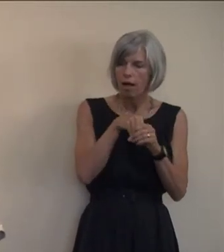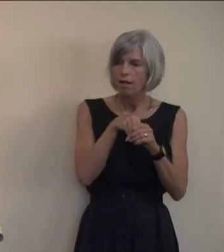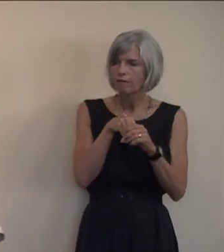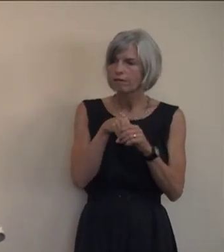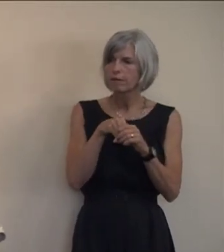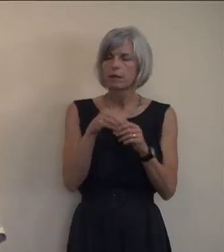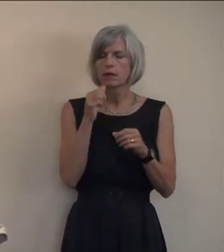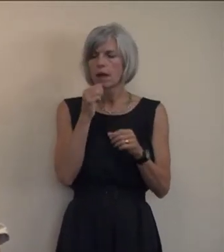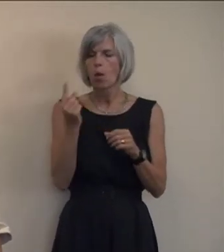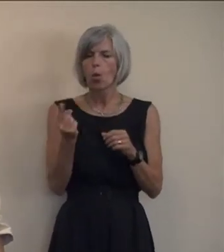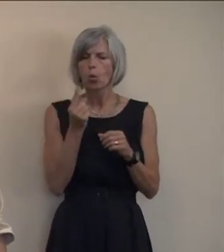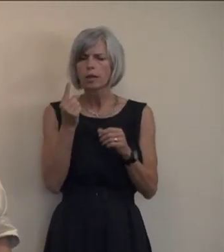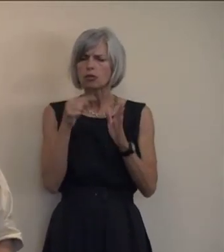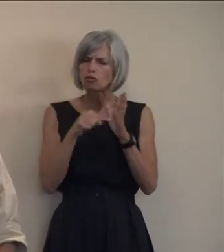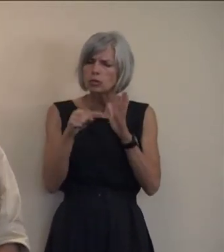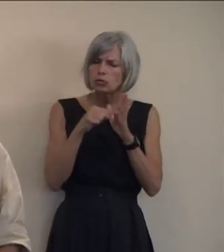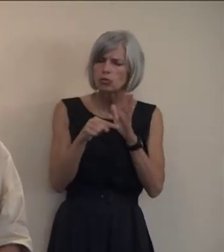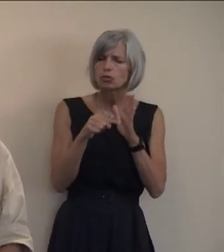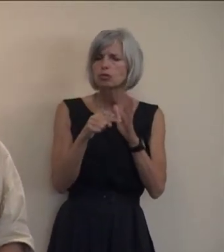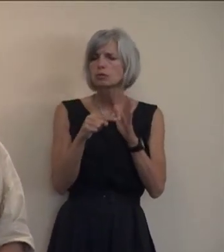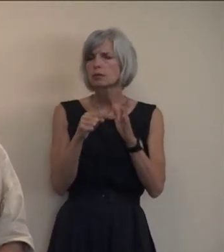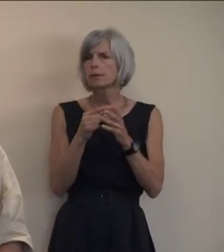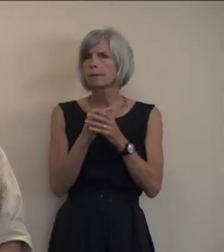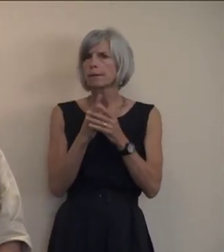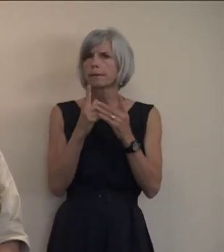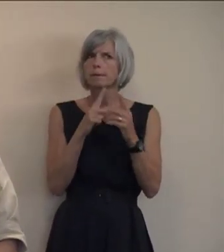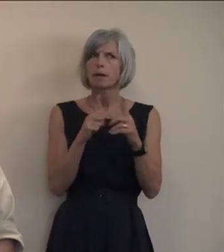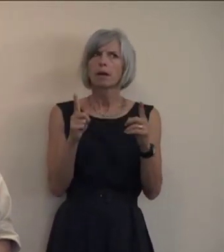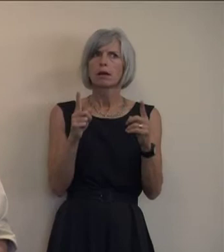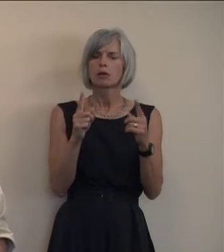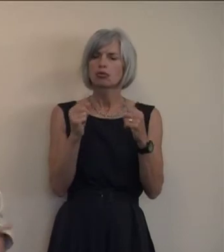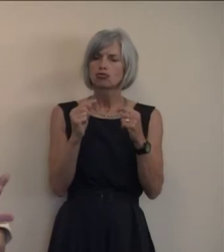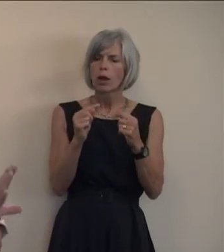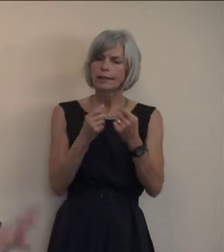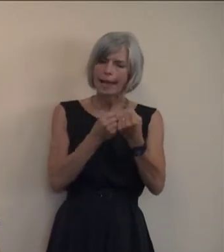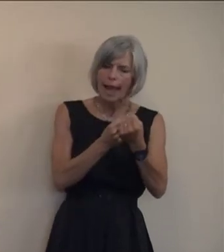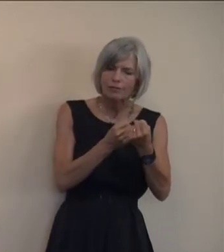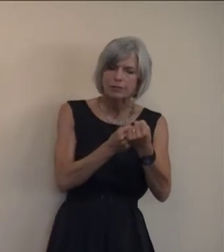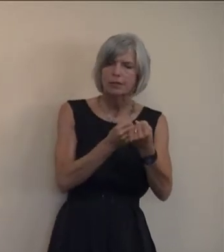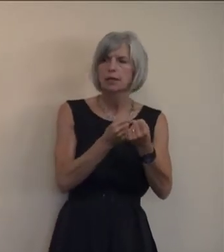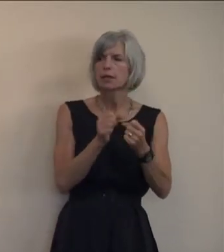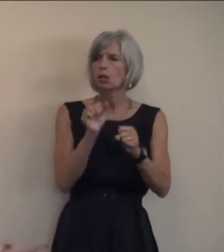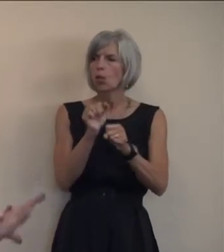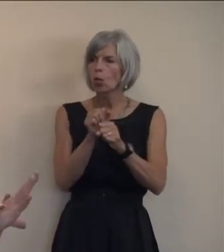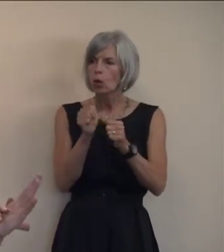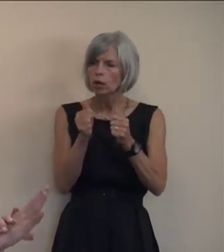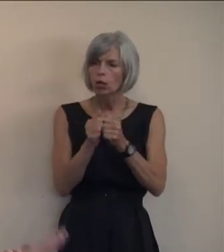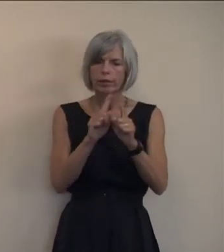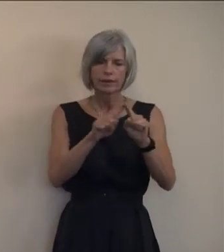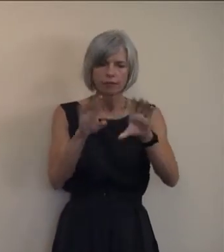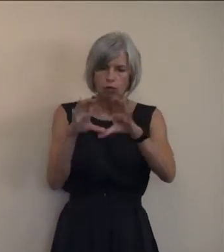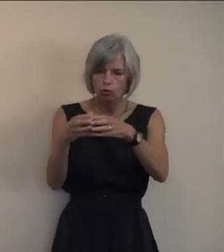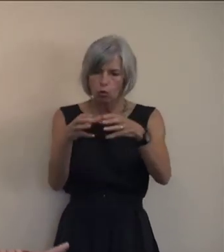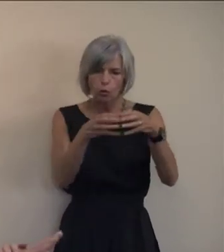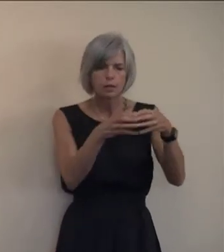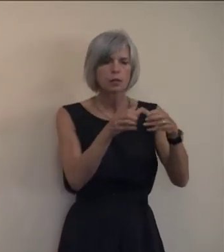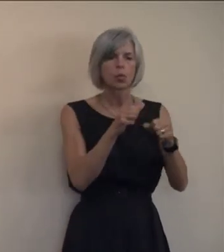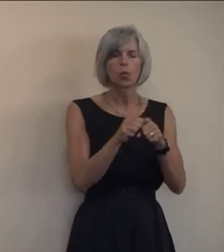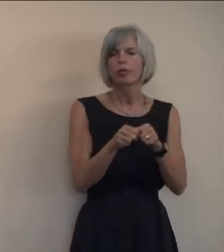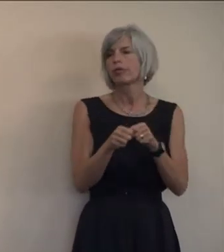the academic side, but trying in advocacy, in working with constituencies, with working with